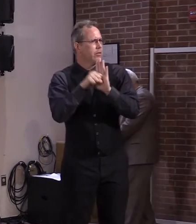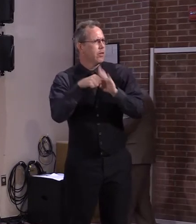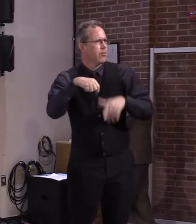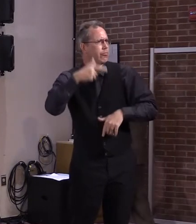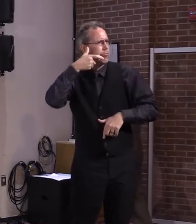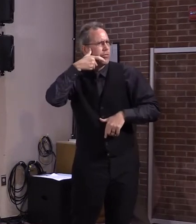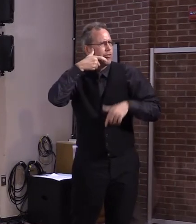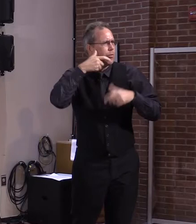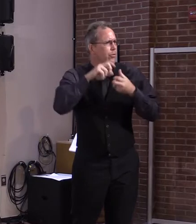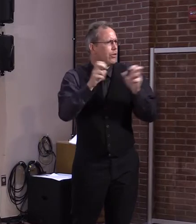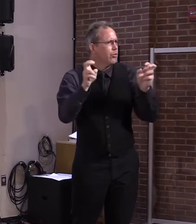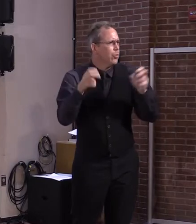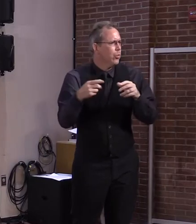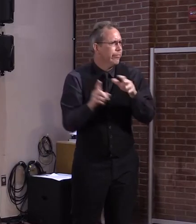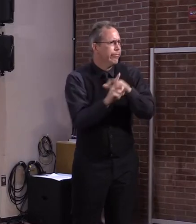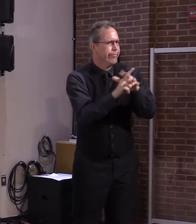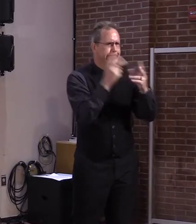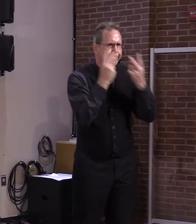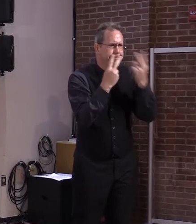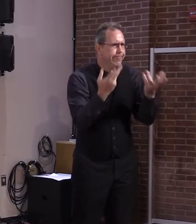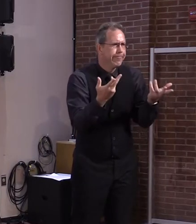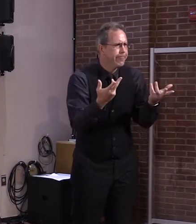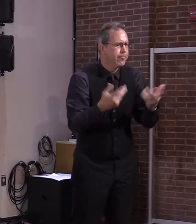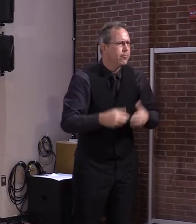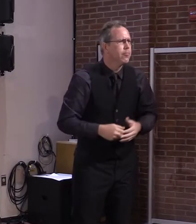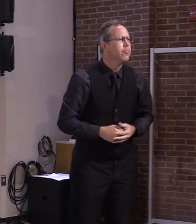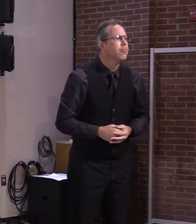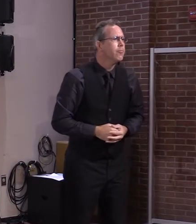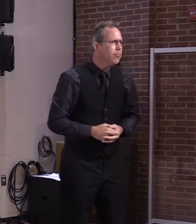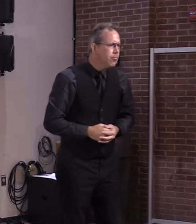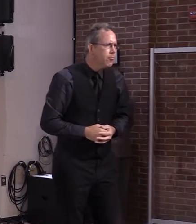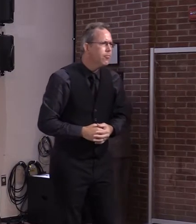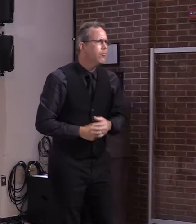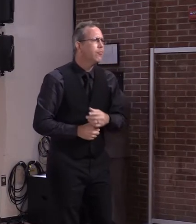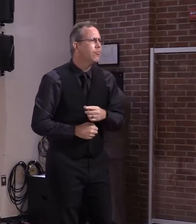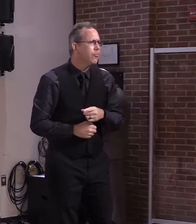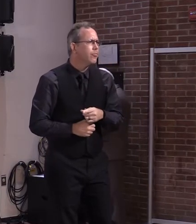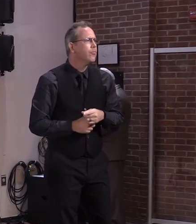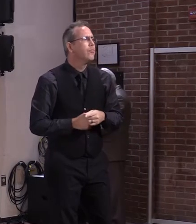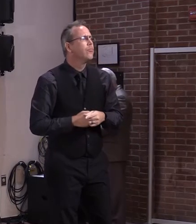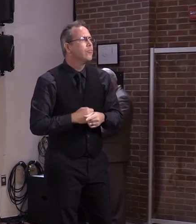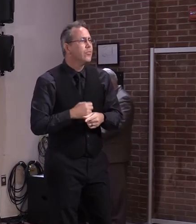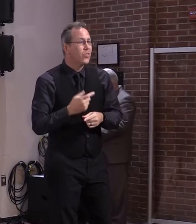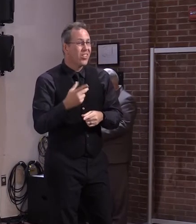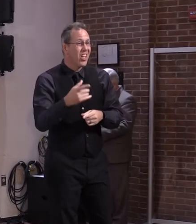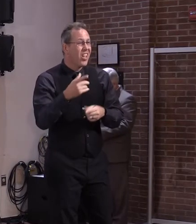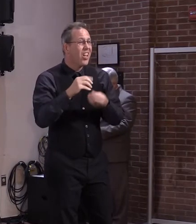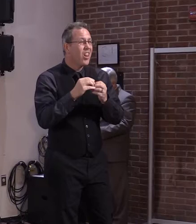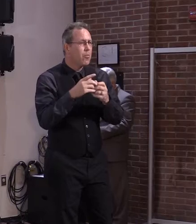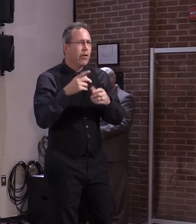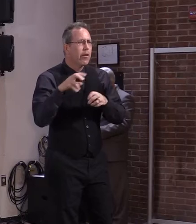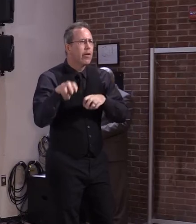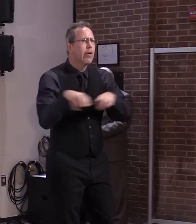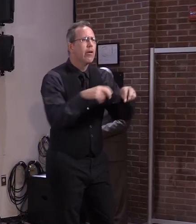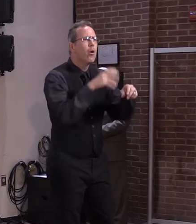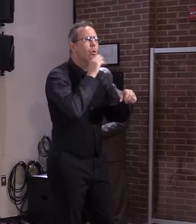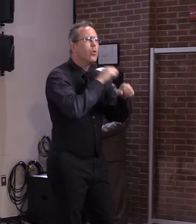stops out of the Valcor system and enter them into the old Spillman system. So it sounds like it may be a little while